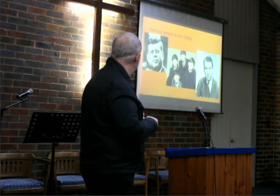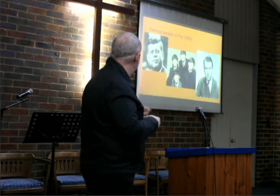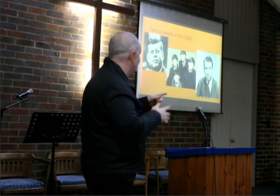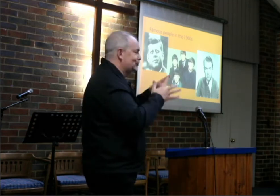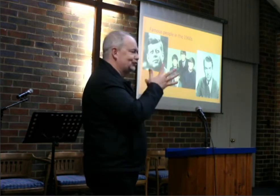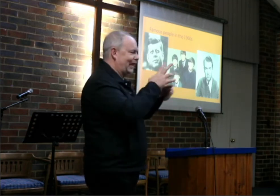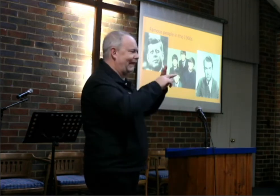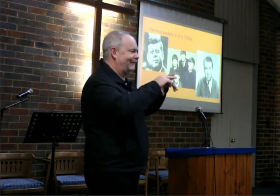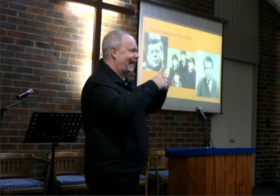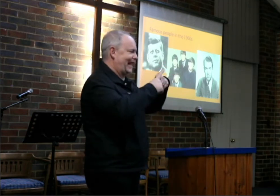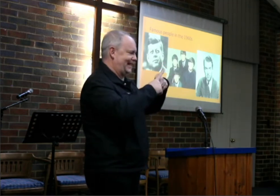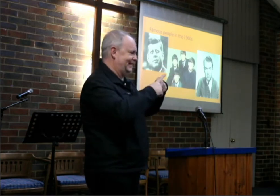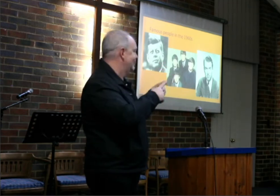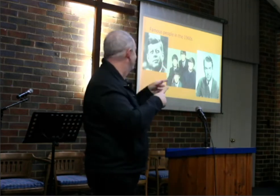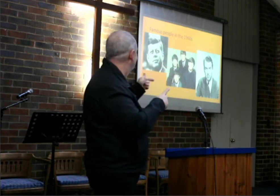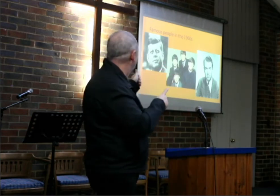JFK, yeah?